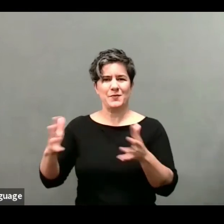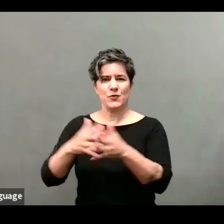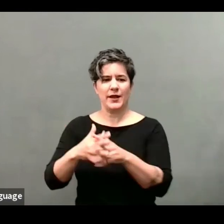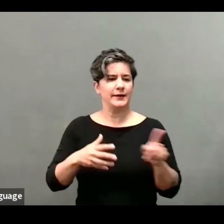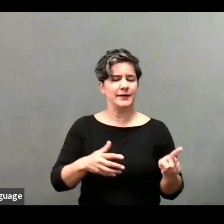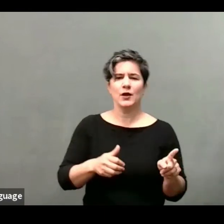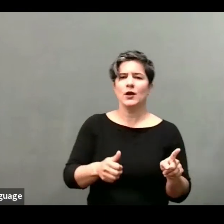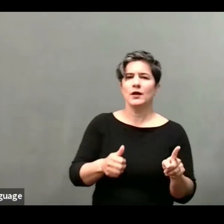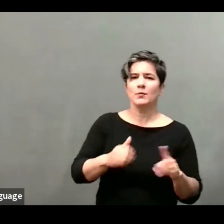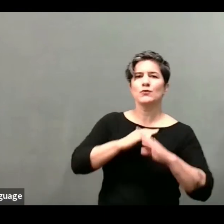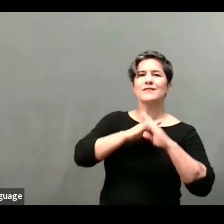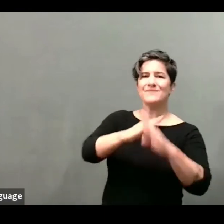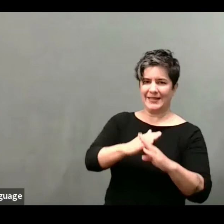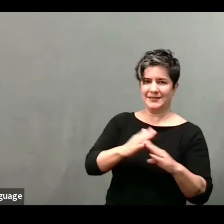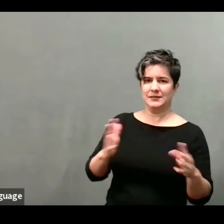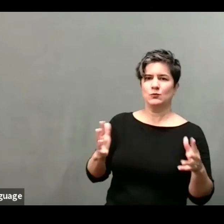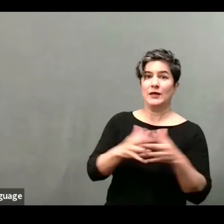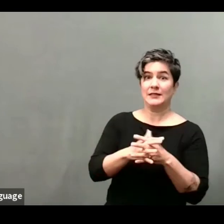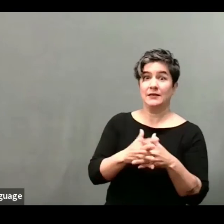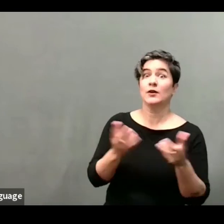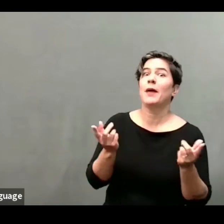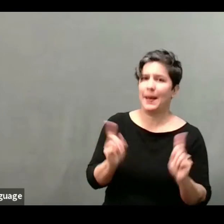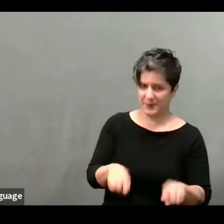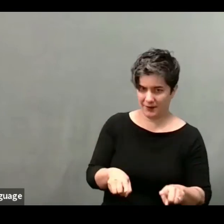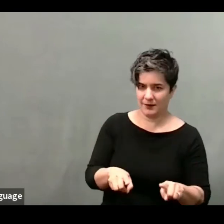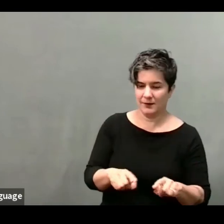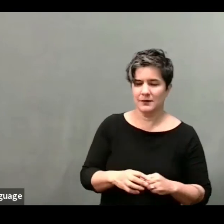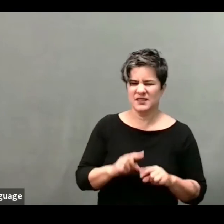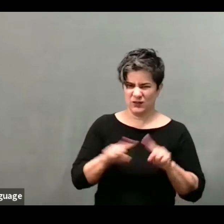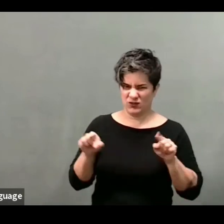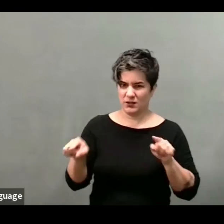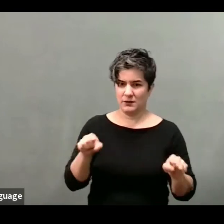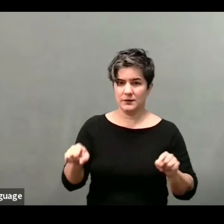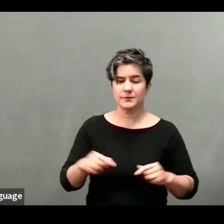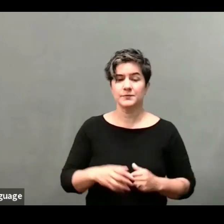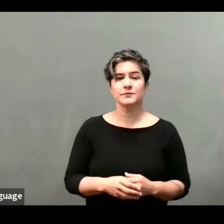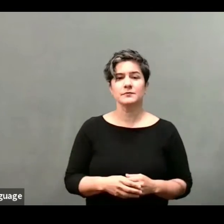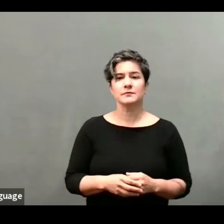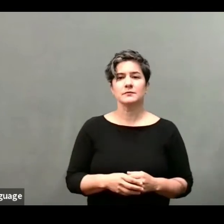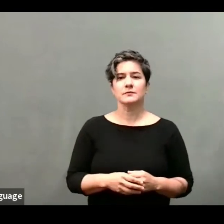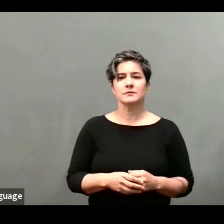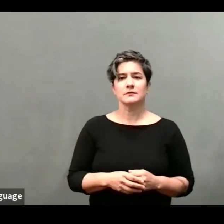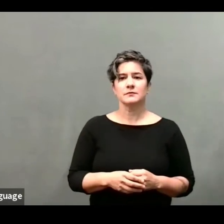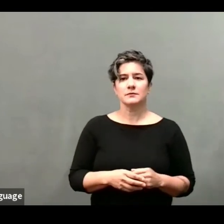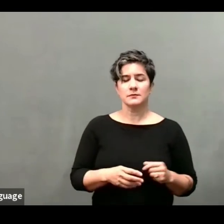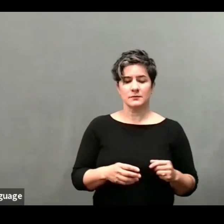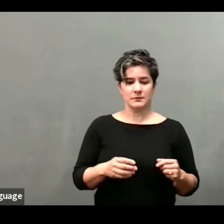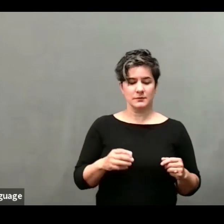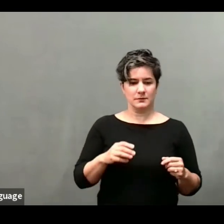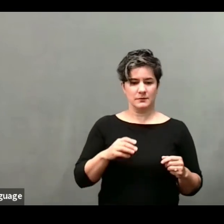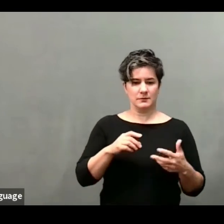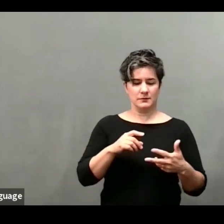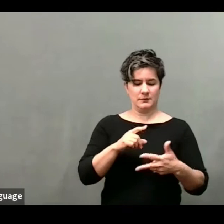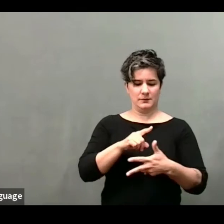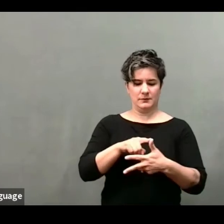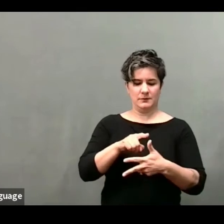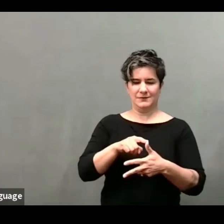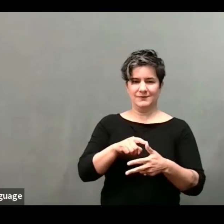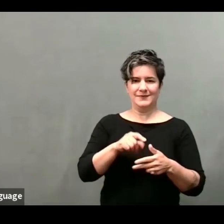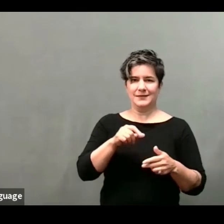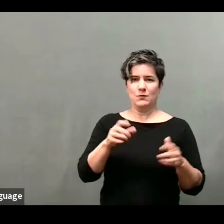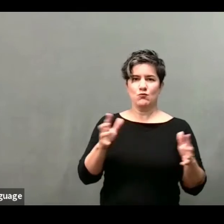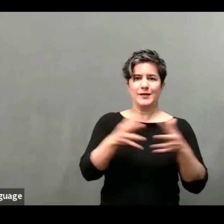with emergency contraception, all of that means is that a pregnancy is kept from